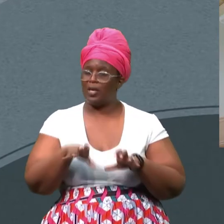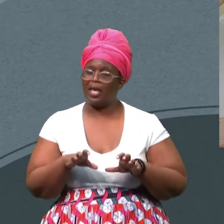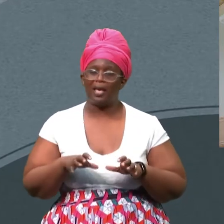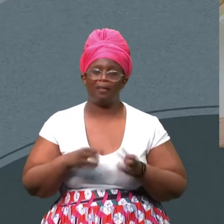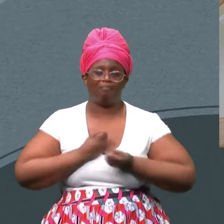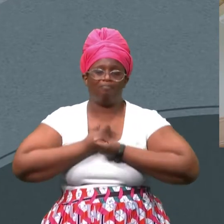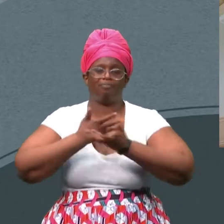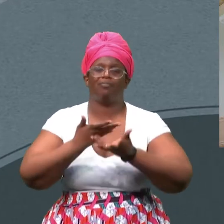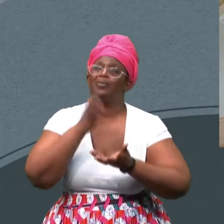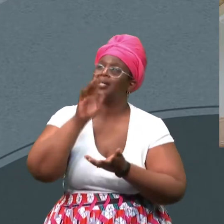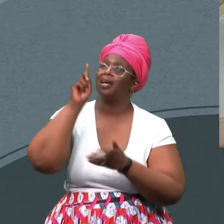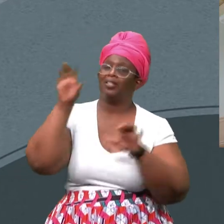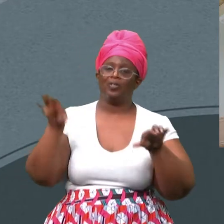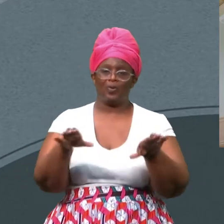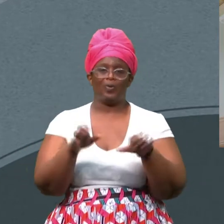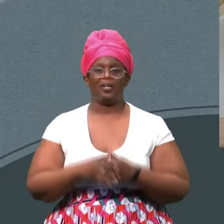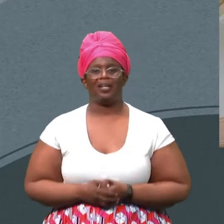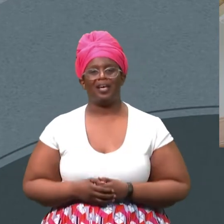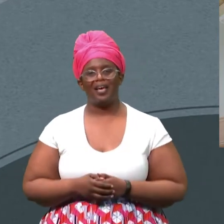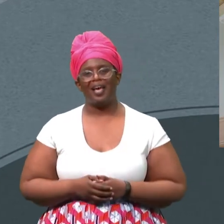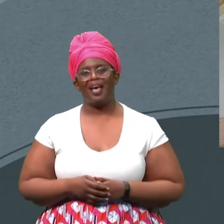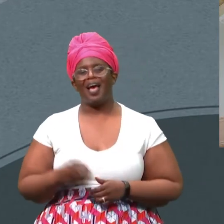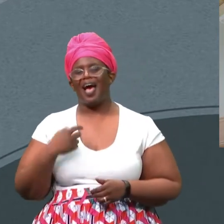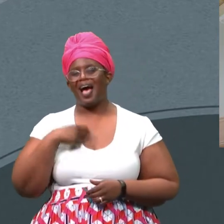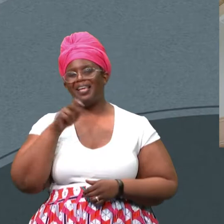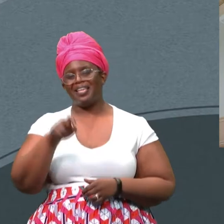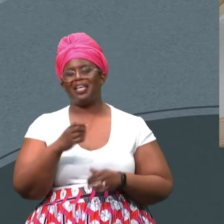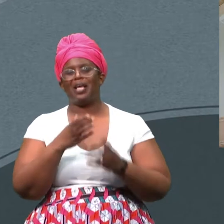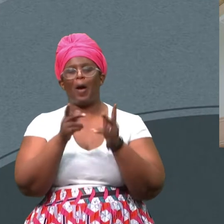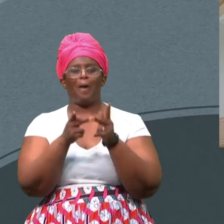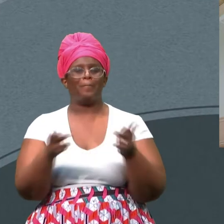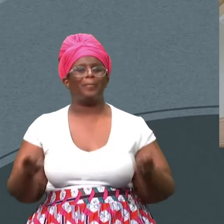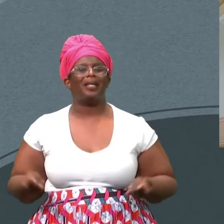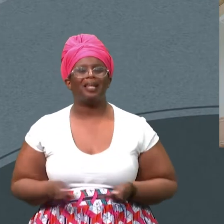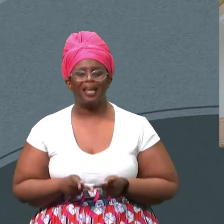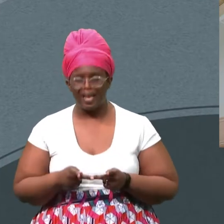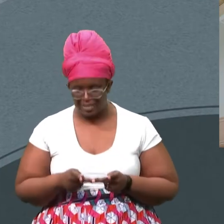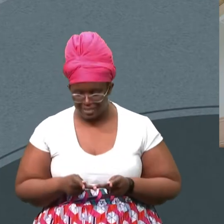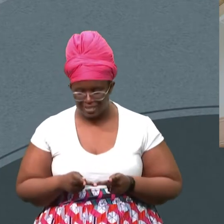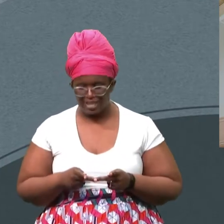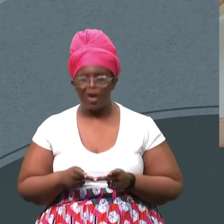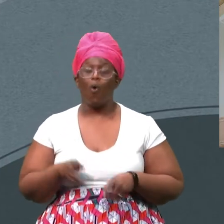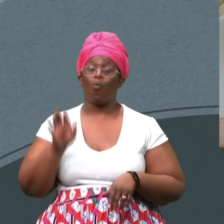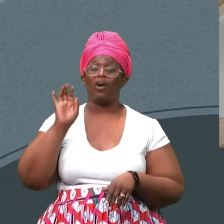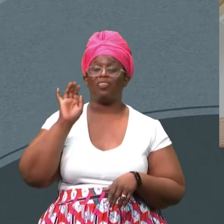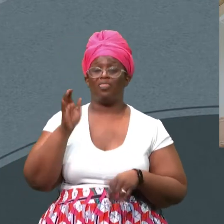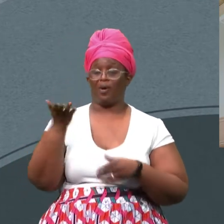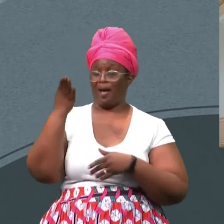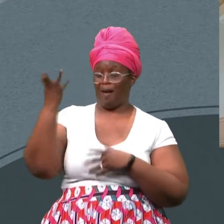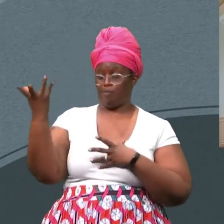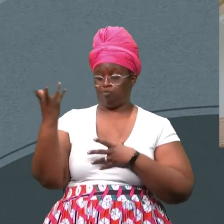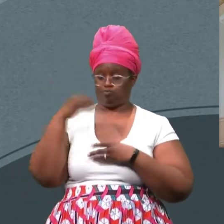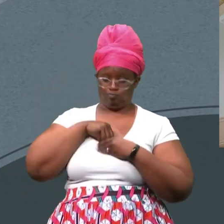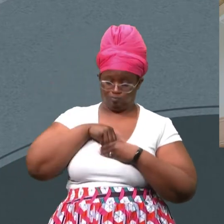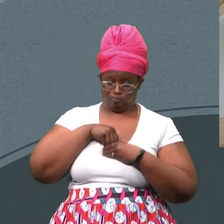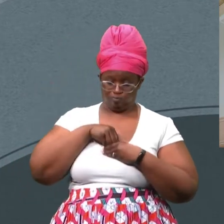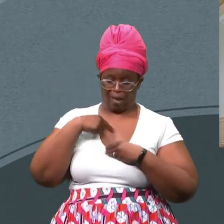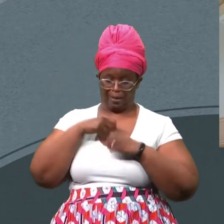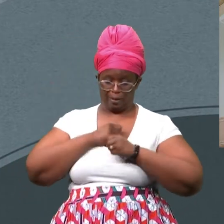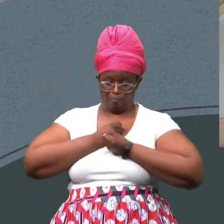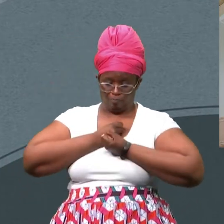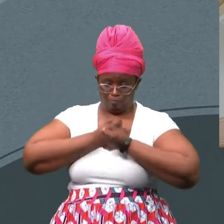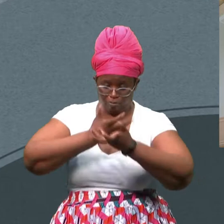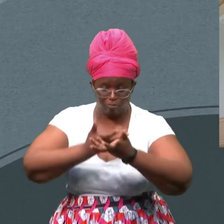to deliver. Type that in. Tell somebody that doesn't have a church home, you need a place to deliver. You need a place where you can work